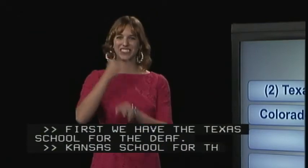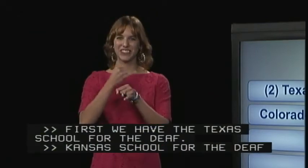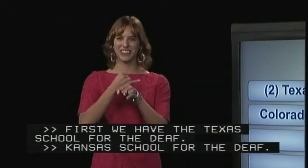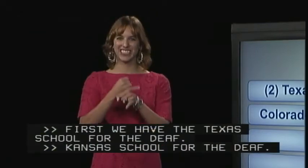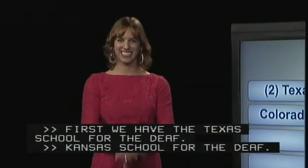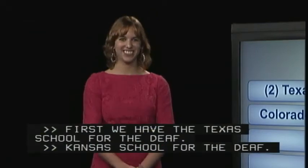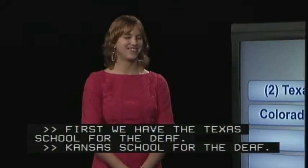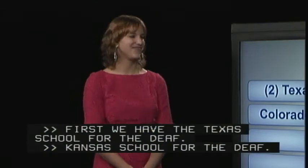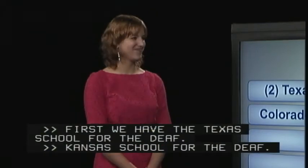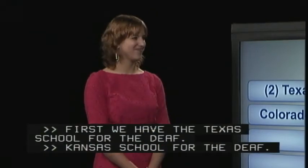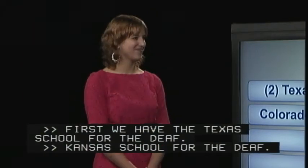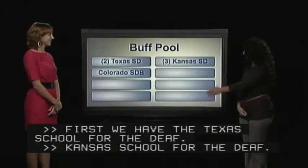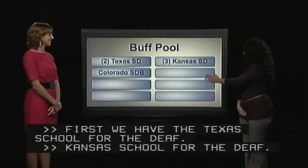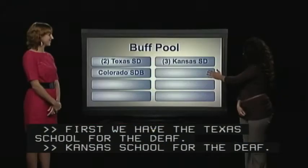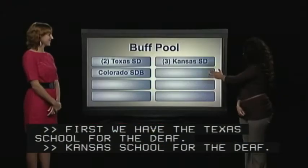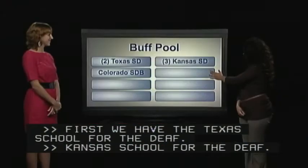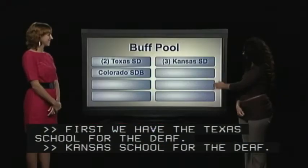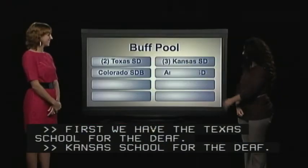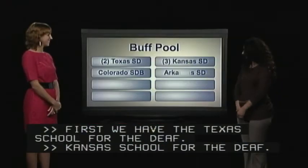Colorado School for the Deaf,